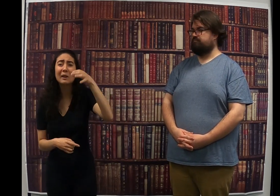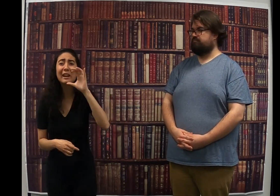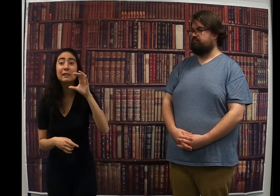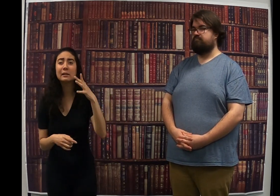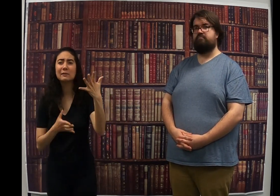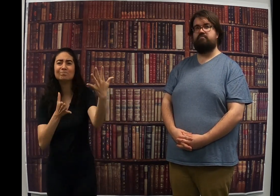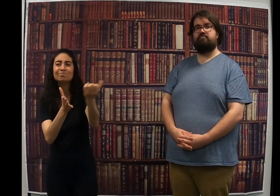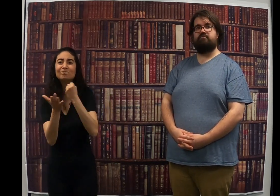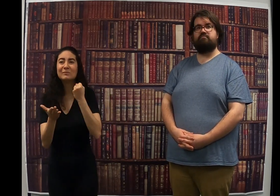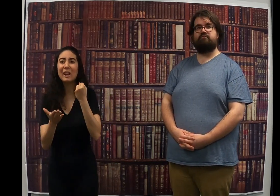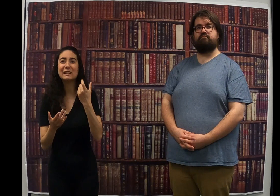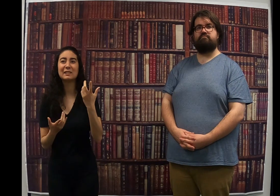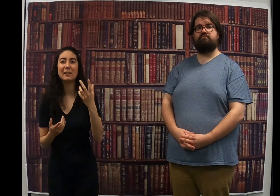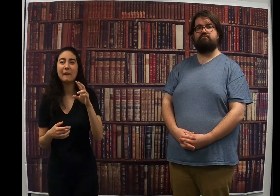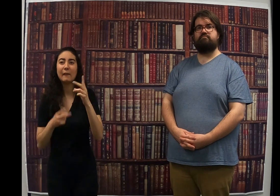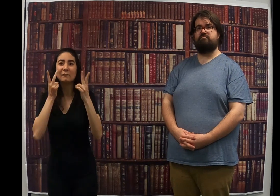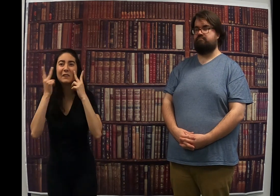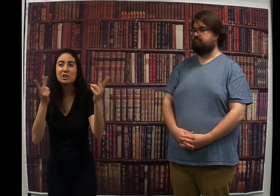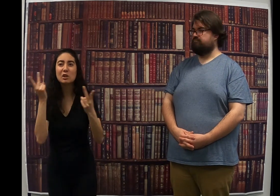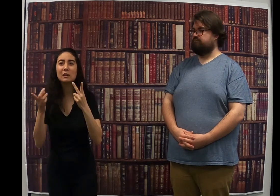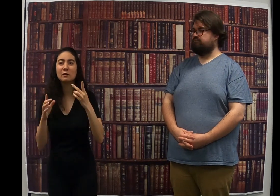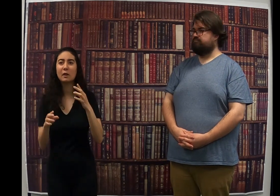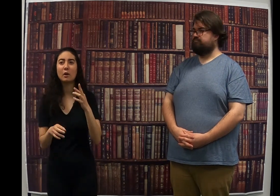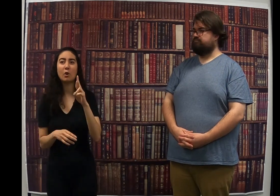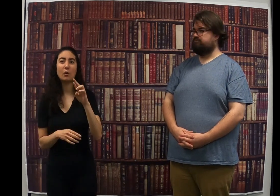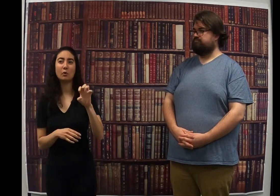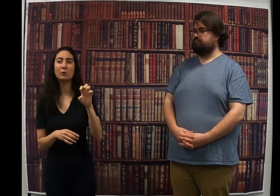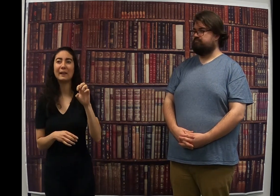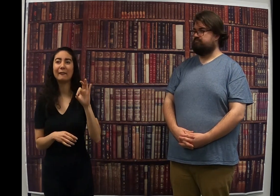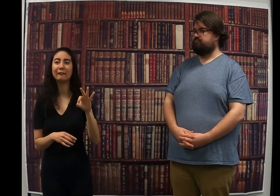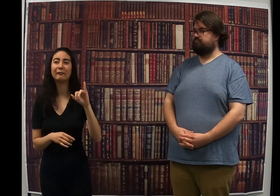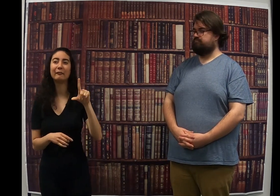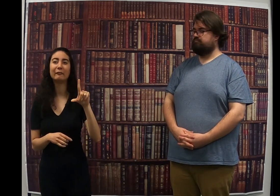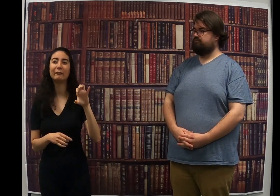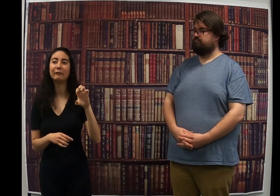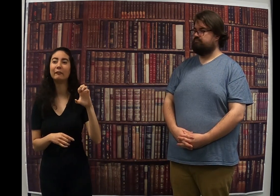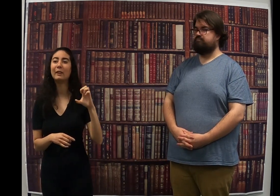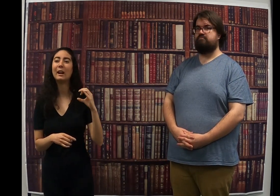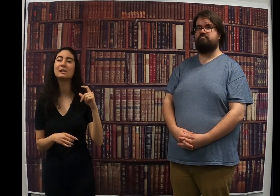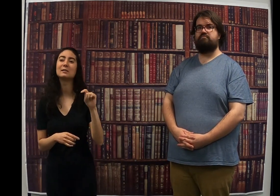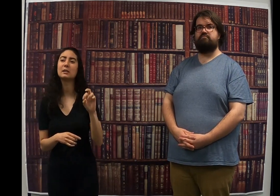seized by the vision of his reflected form.